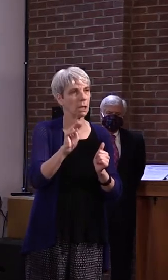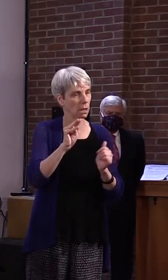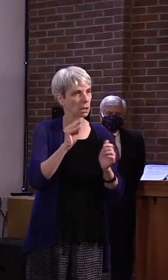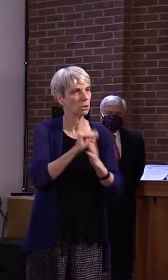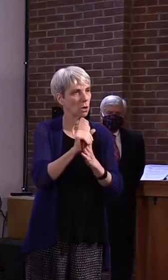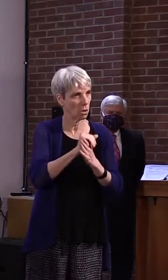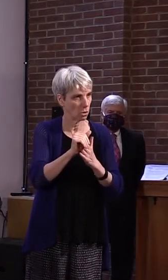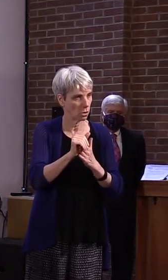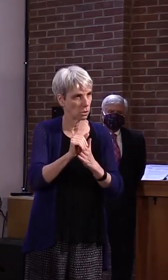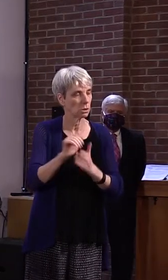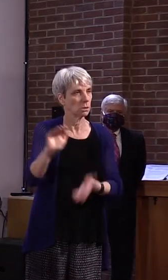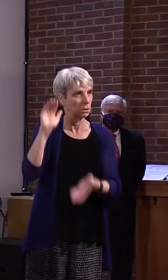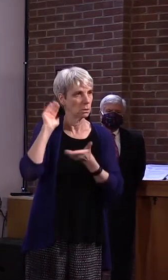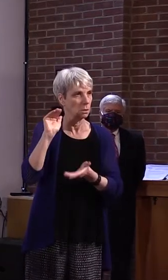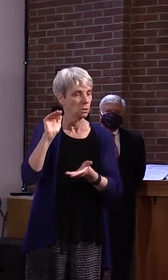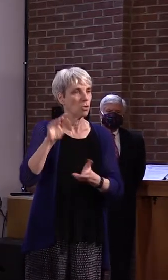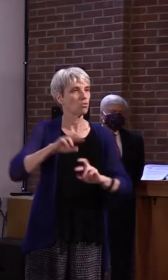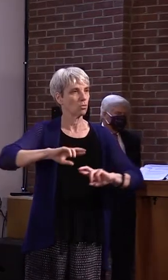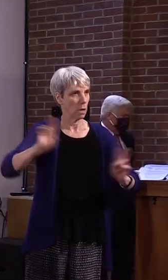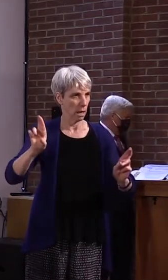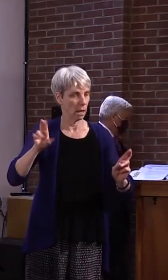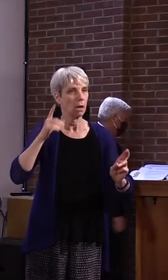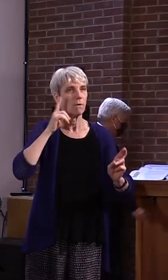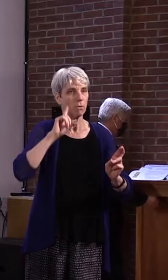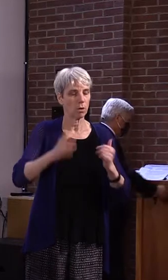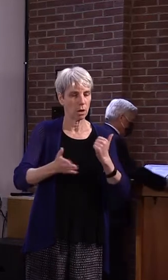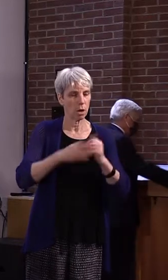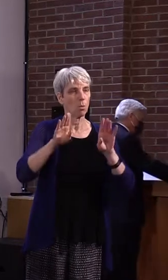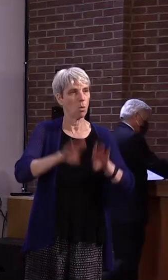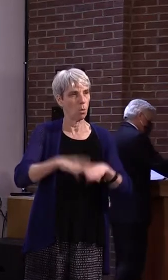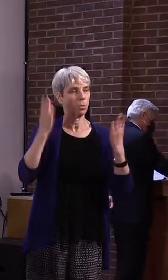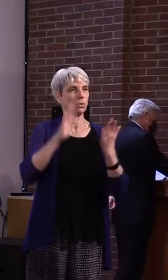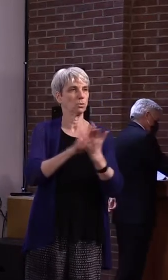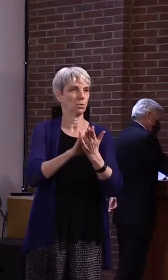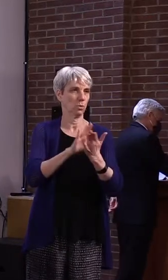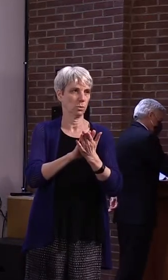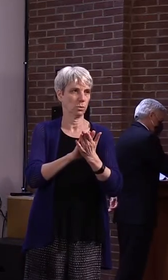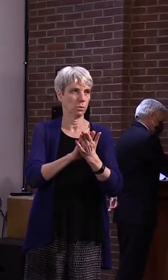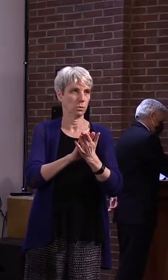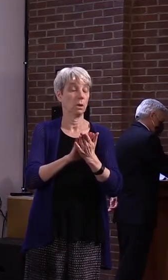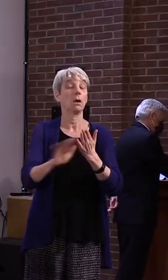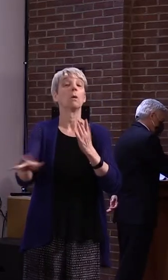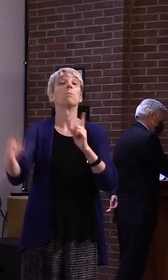has been put forward for reopening costs for schools on top of